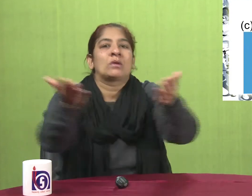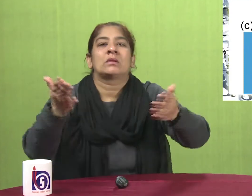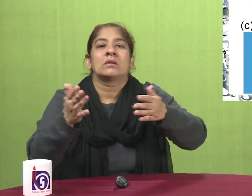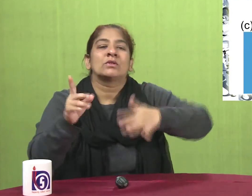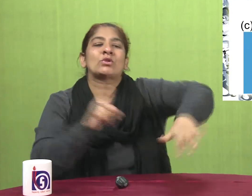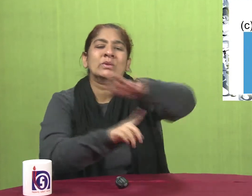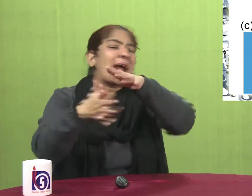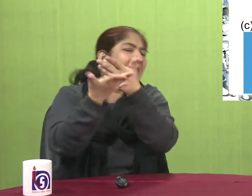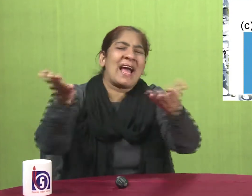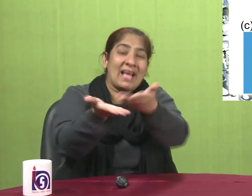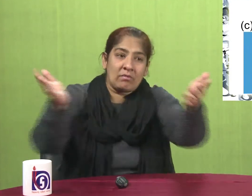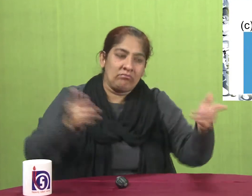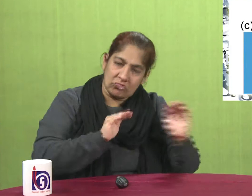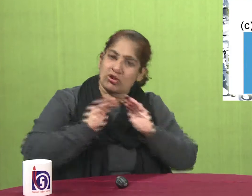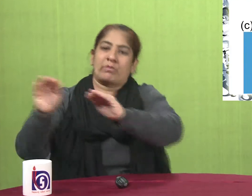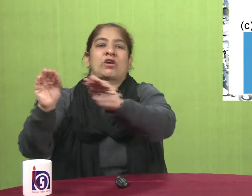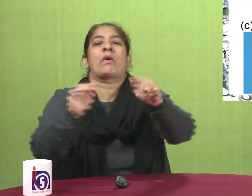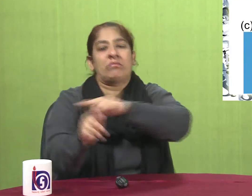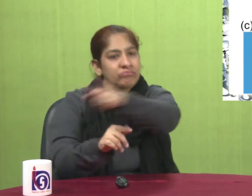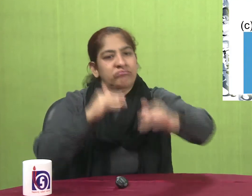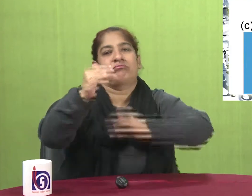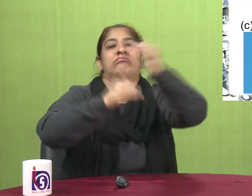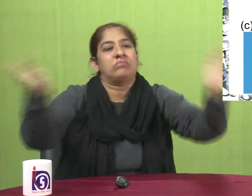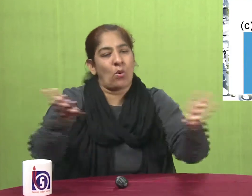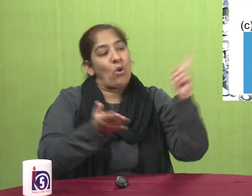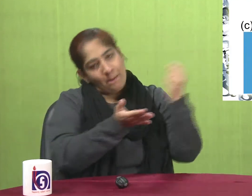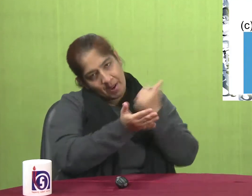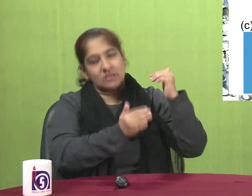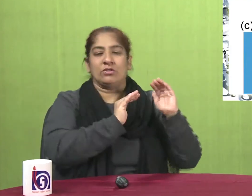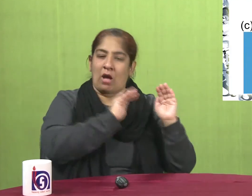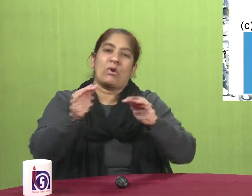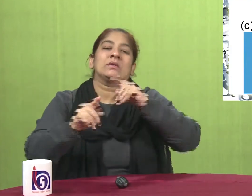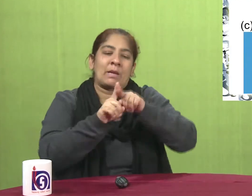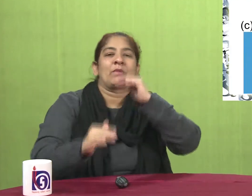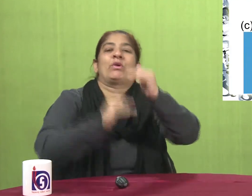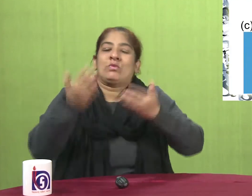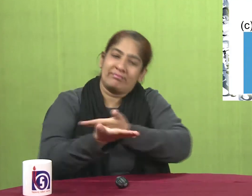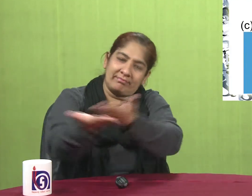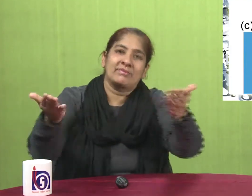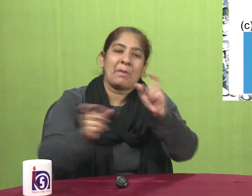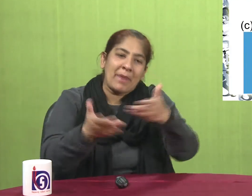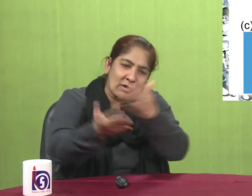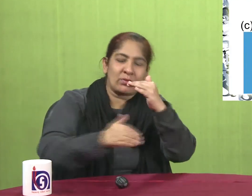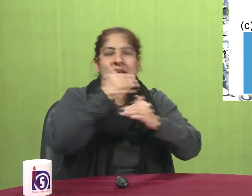it works for the support of people and welfare of people for their